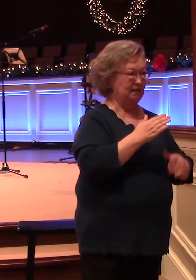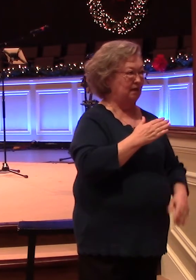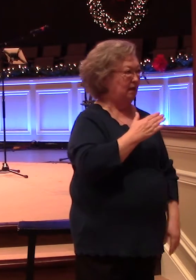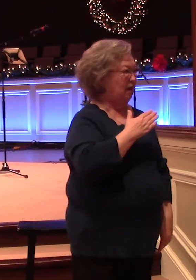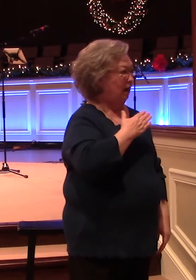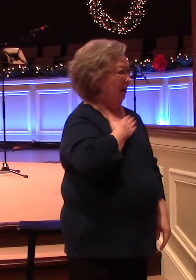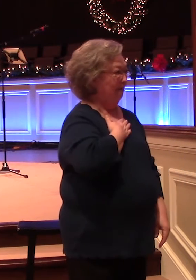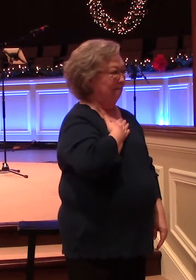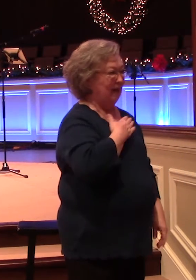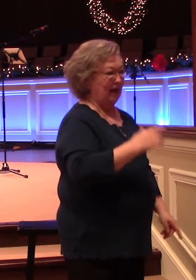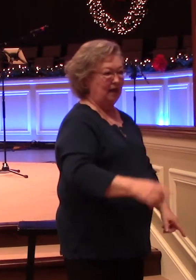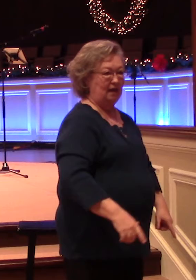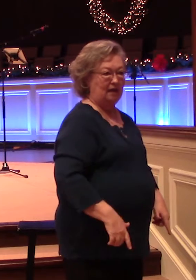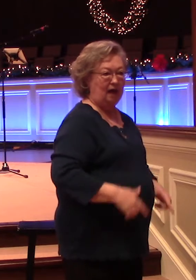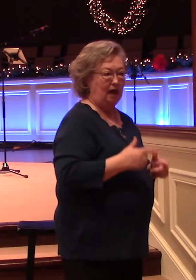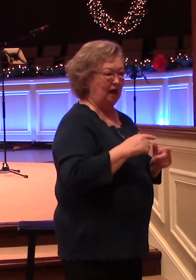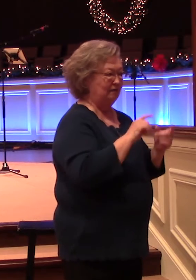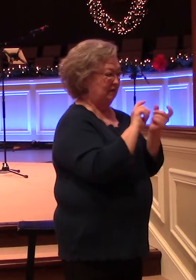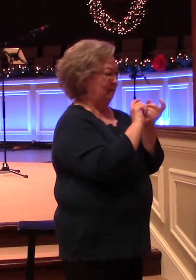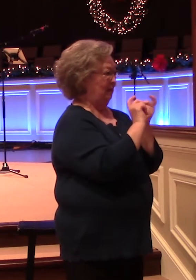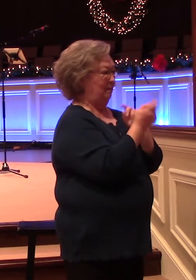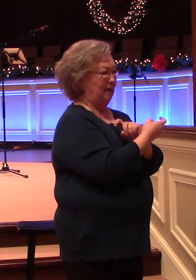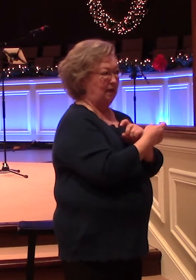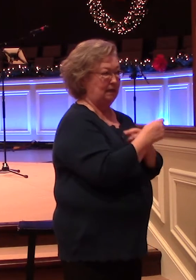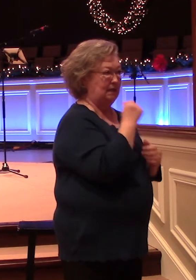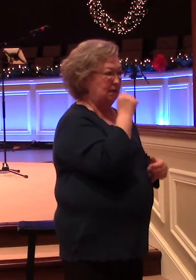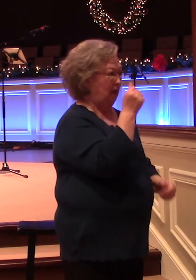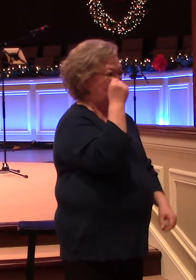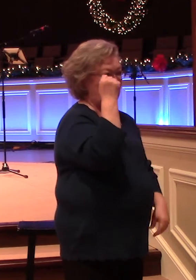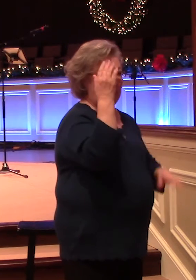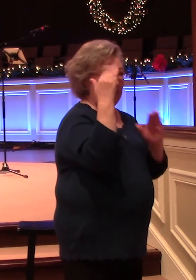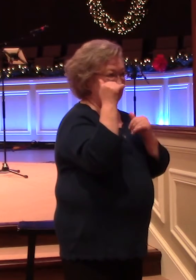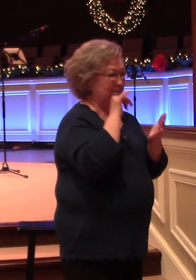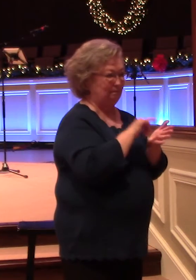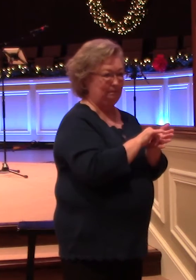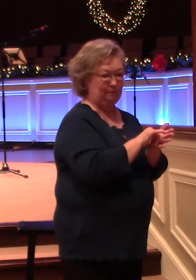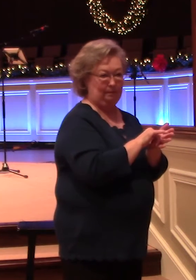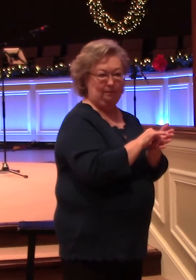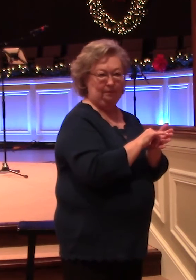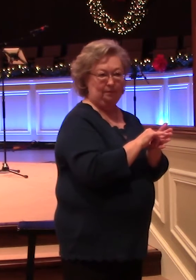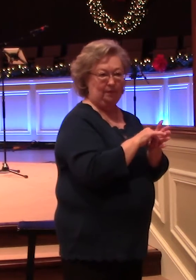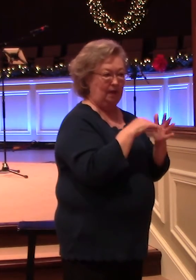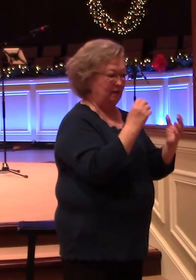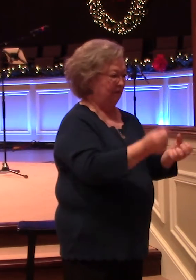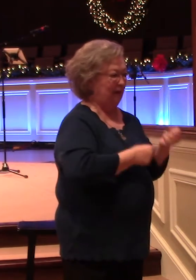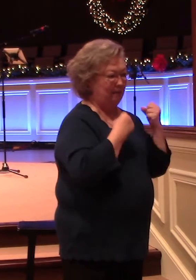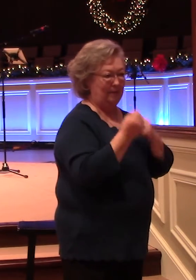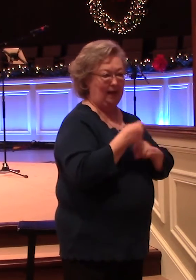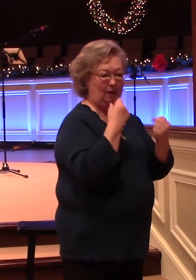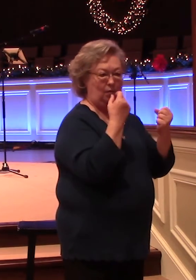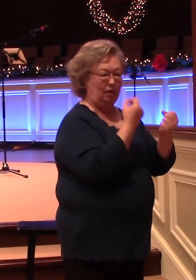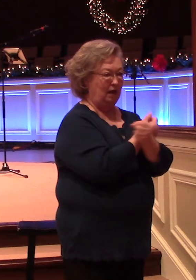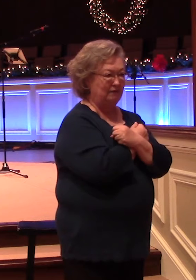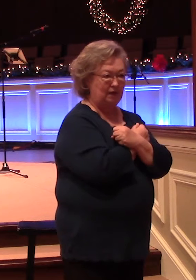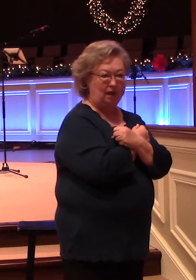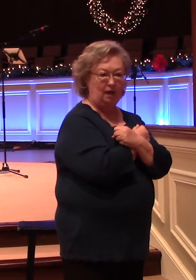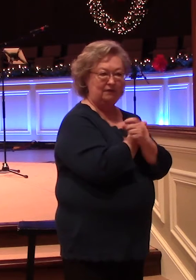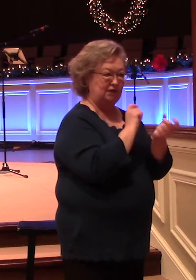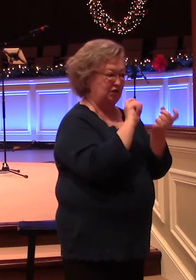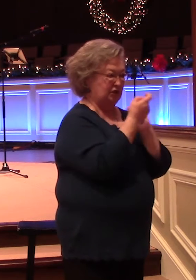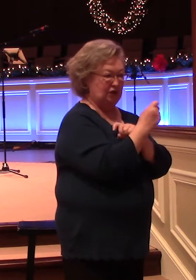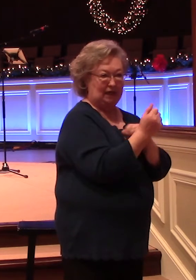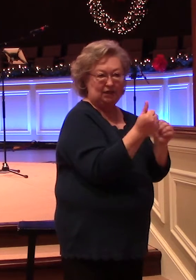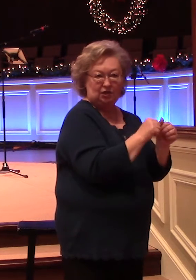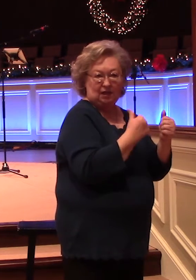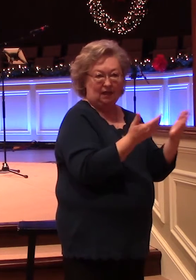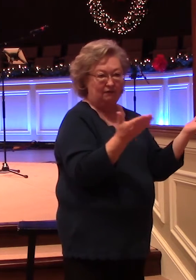by something I never expected. The power of love has changed everything, and it isn't a love that comes from me. It's a love that comes